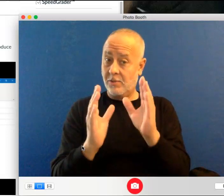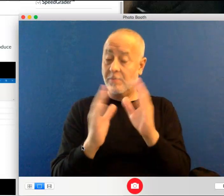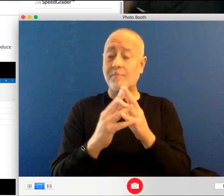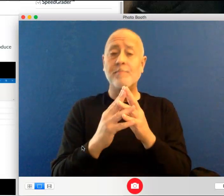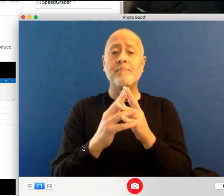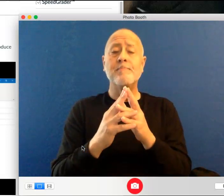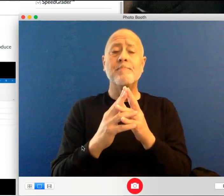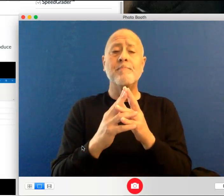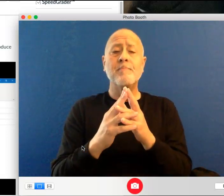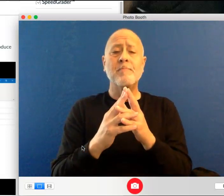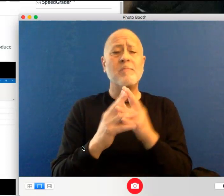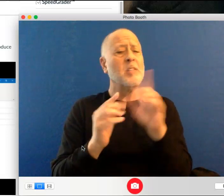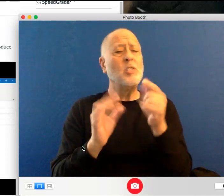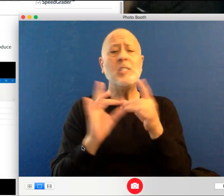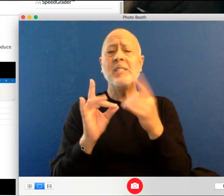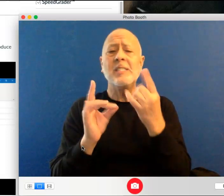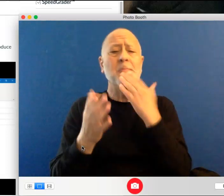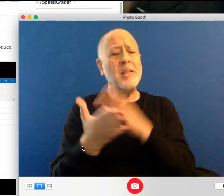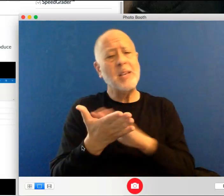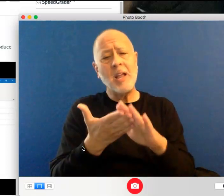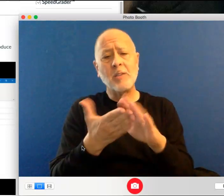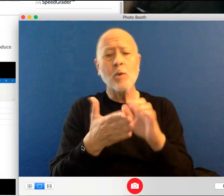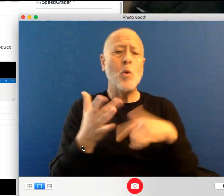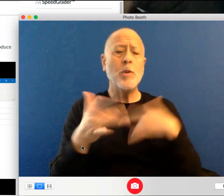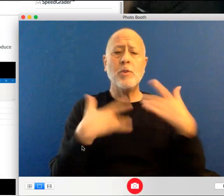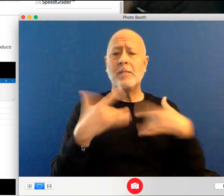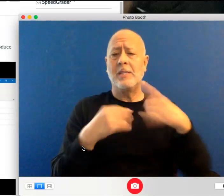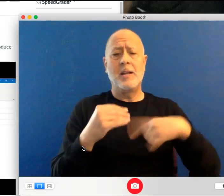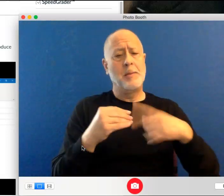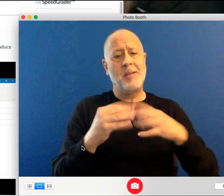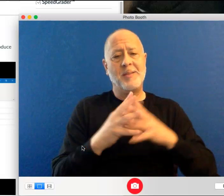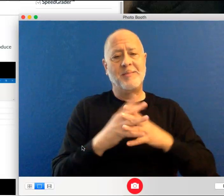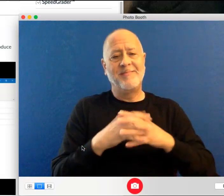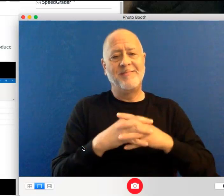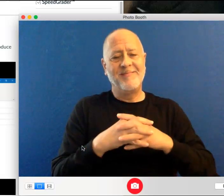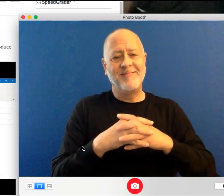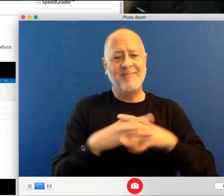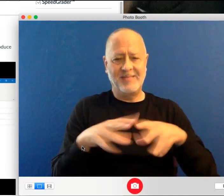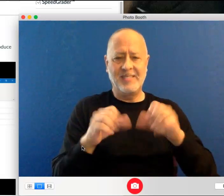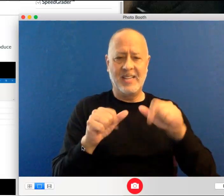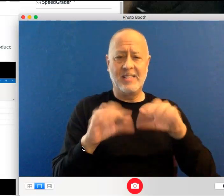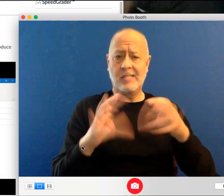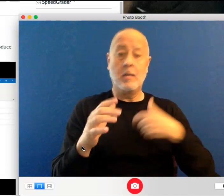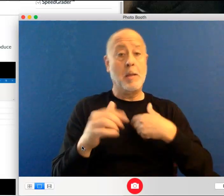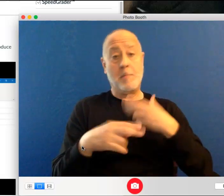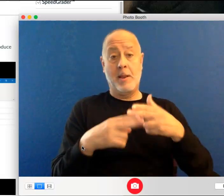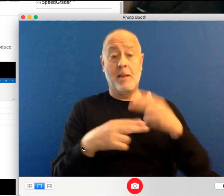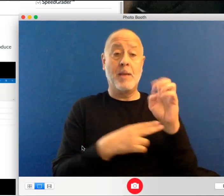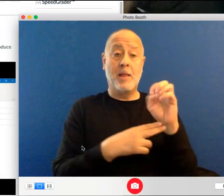needed, just say something nice about what you're excited about. So I can say, my name is Elizabeth